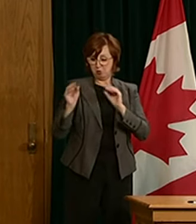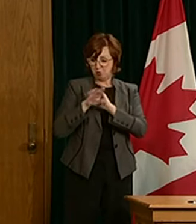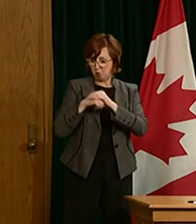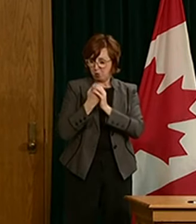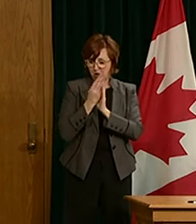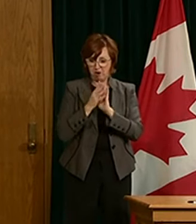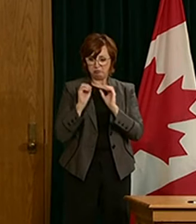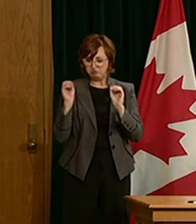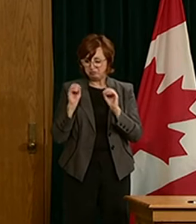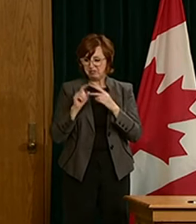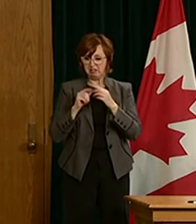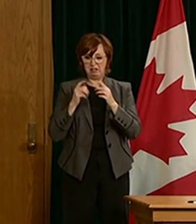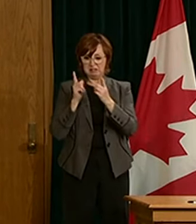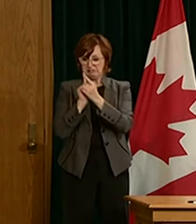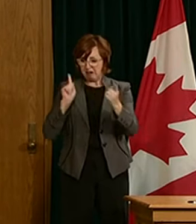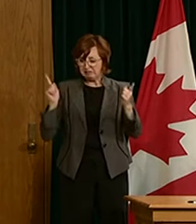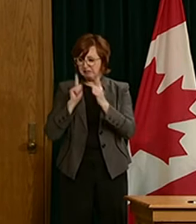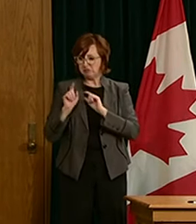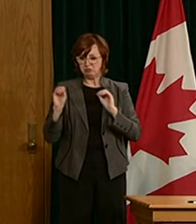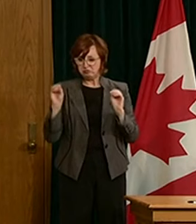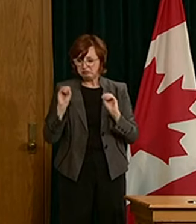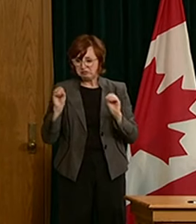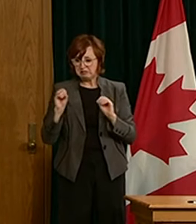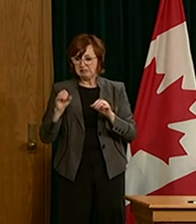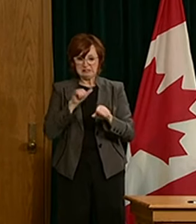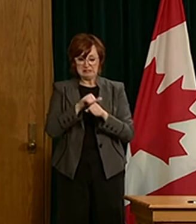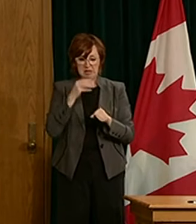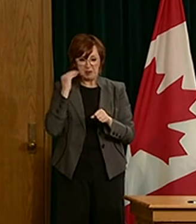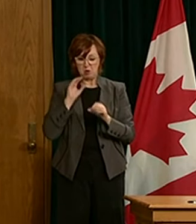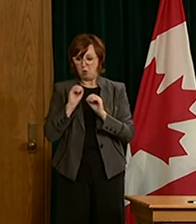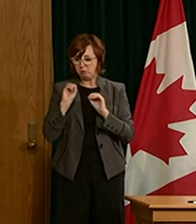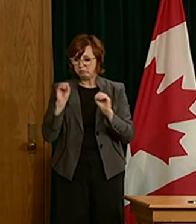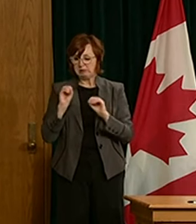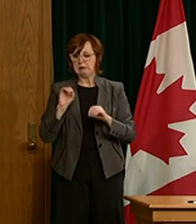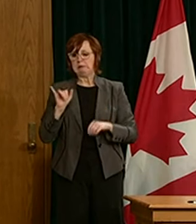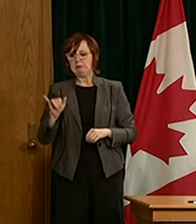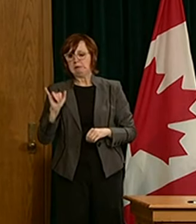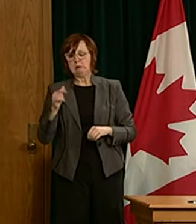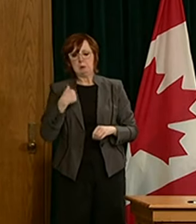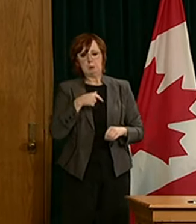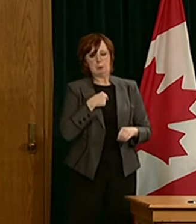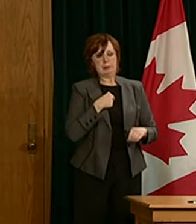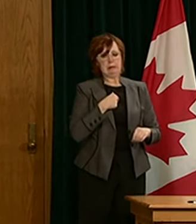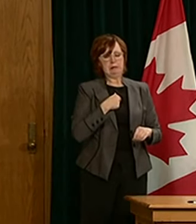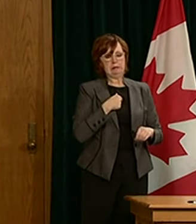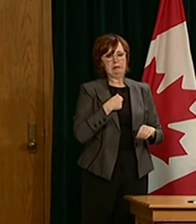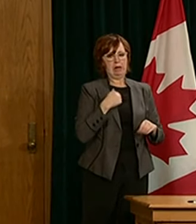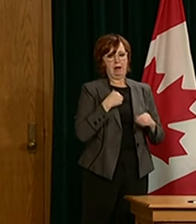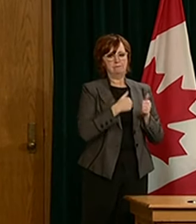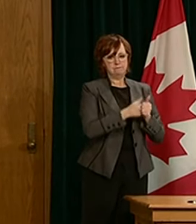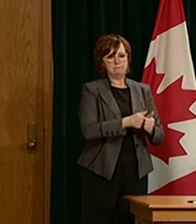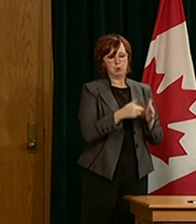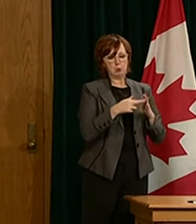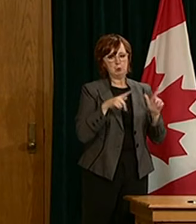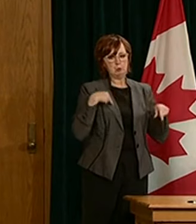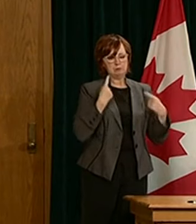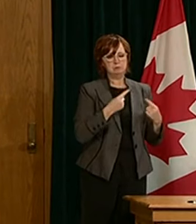So the numbers are to give us a what-if scenario. They're not to say specifically that that's what's going to happen in